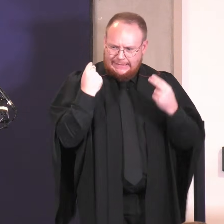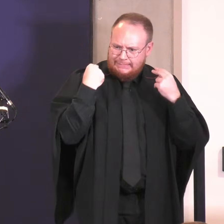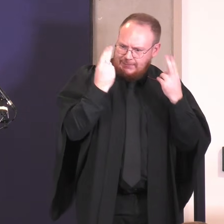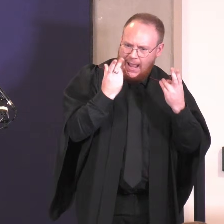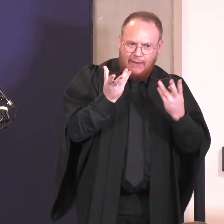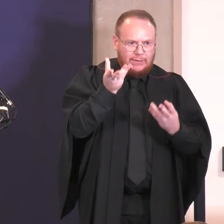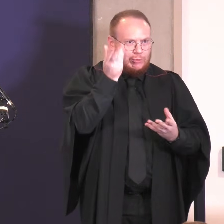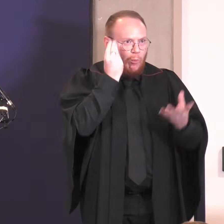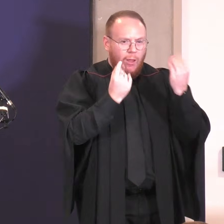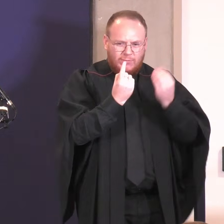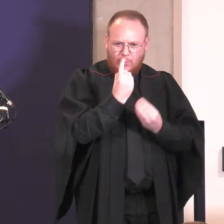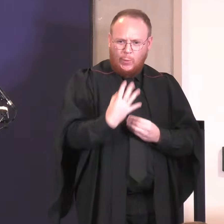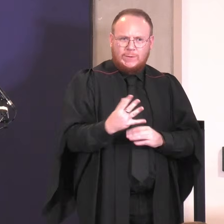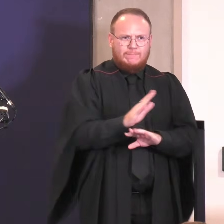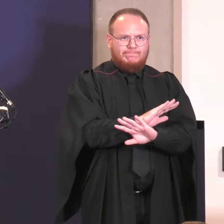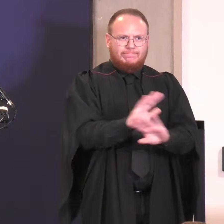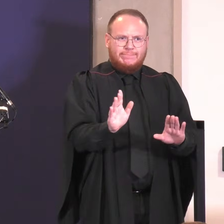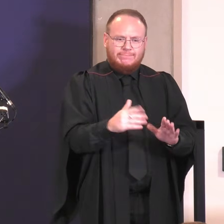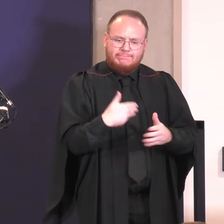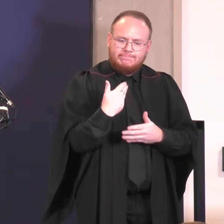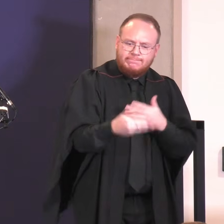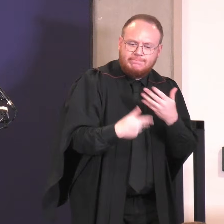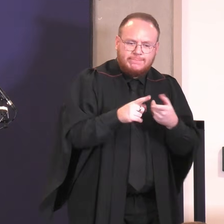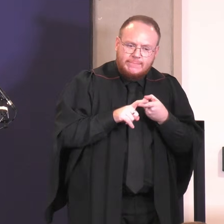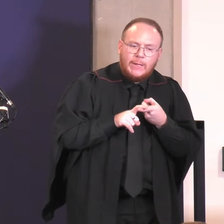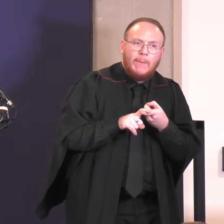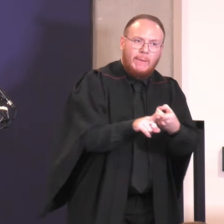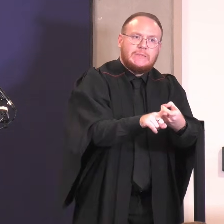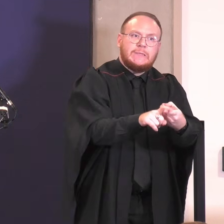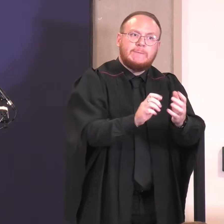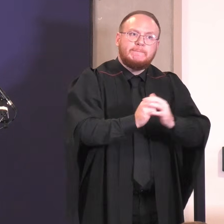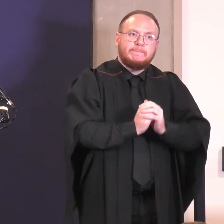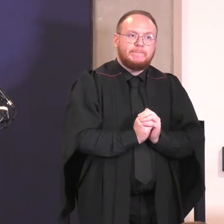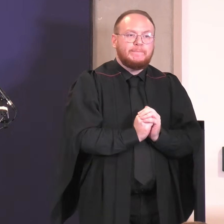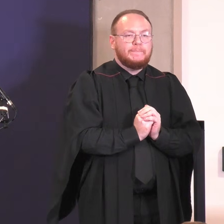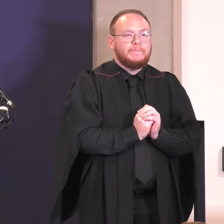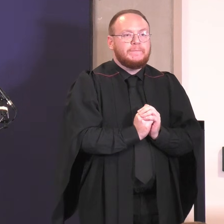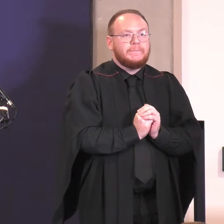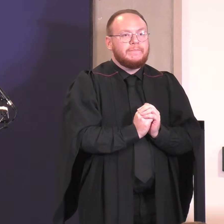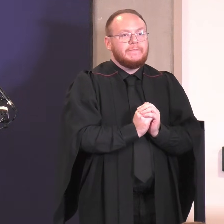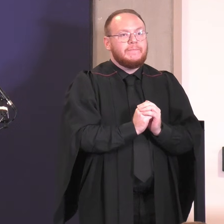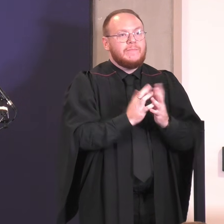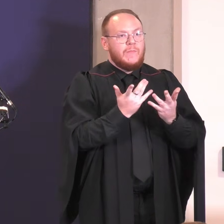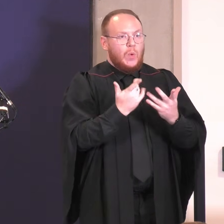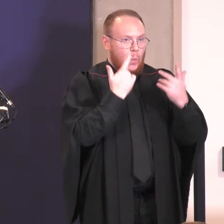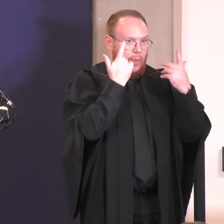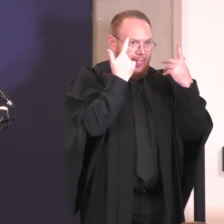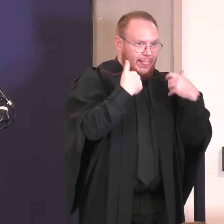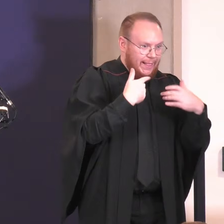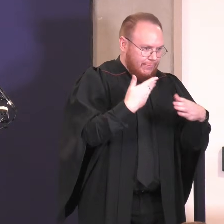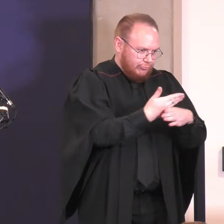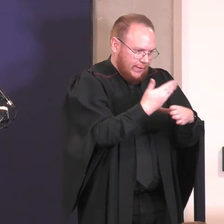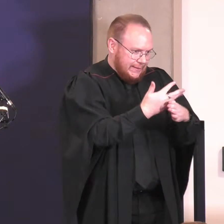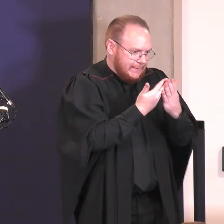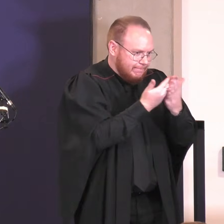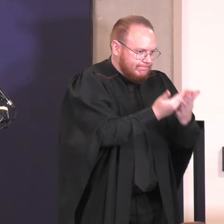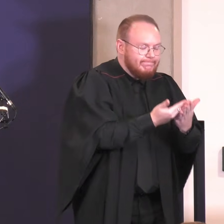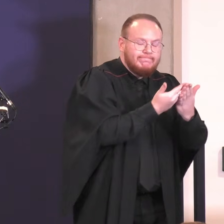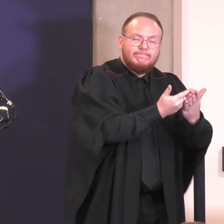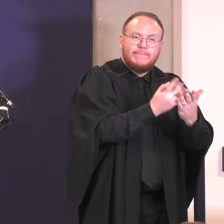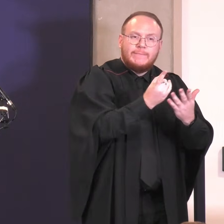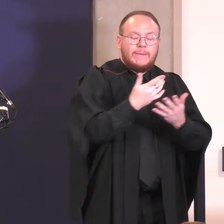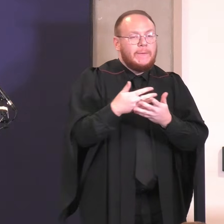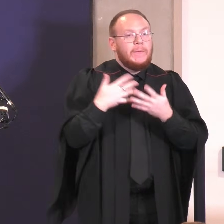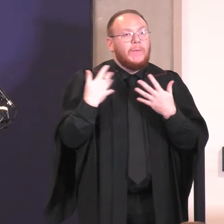not a one-time habit, it's a lifelong commitment. While studying legal practice, one of my wonderful lecturers,